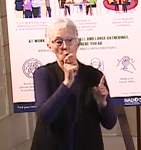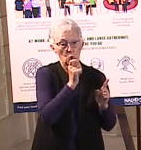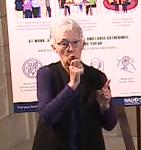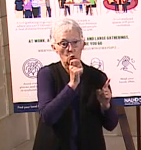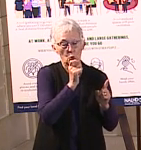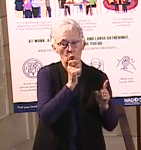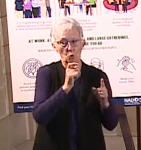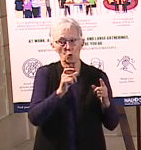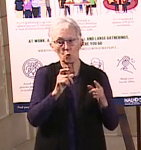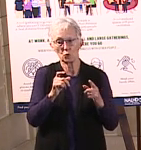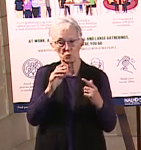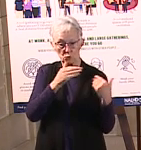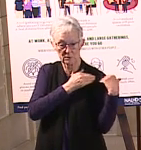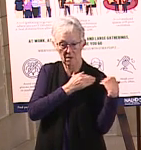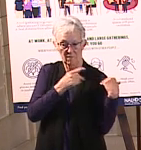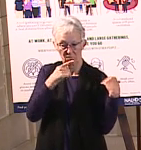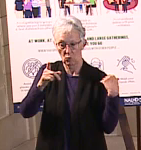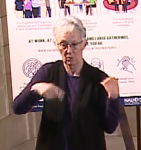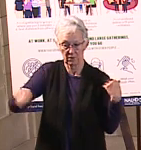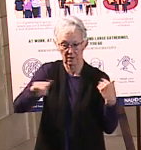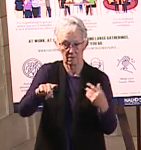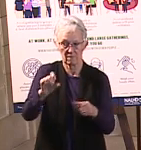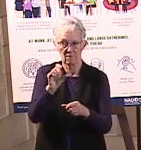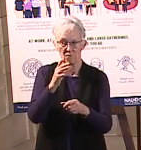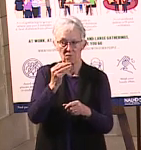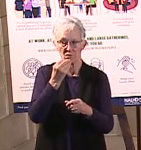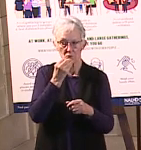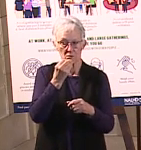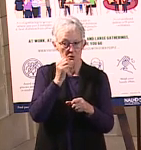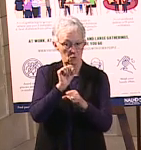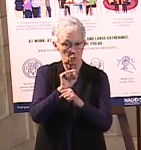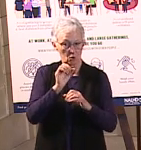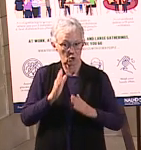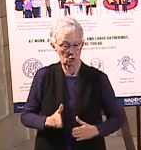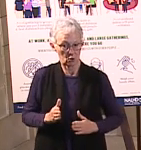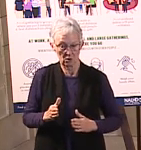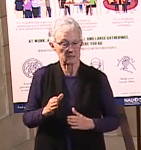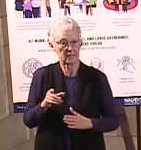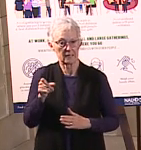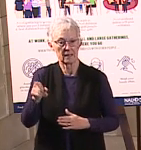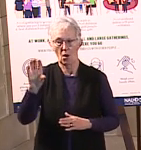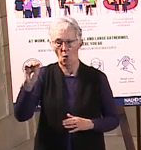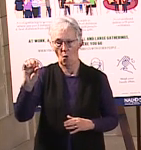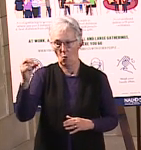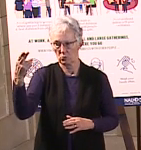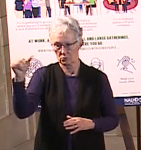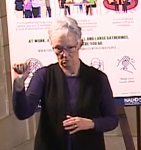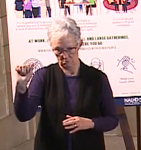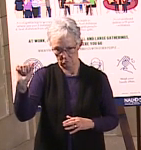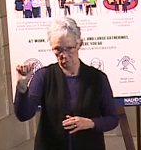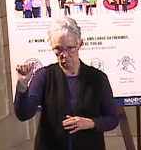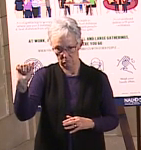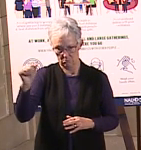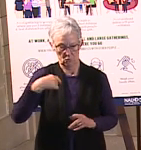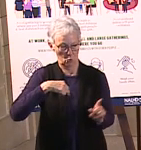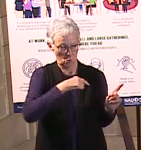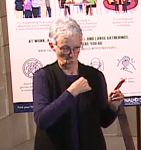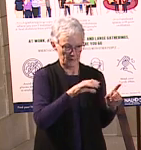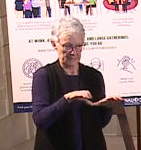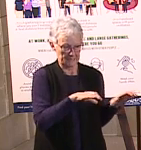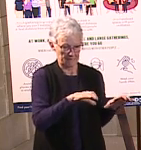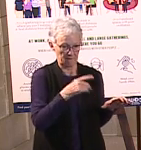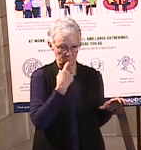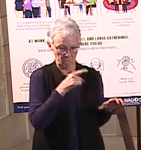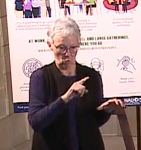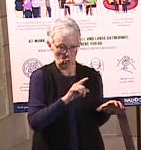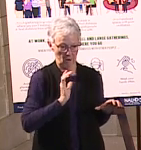lie with the state, it relies with OSHA. That's a federal organization. We were doing this on a non-regulatory basis to be able to make sure we brought that